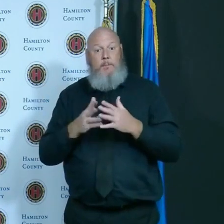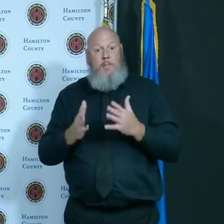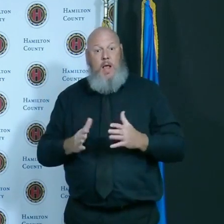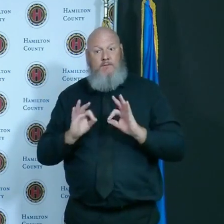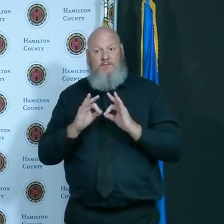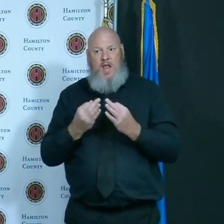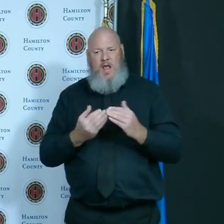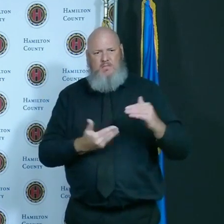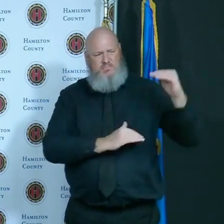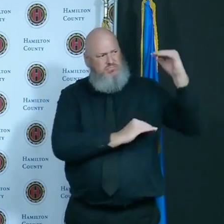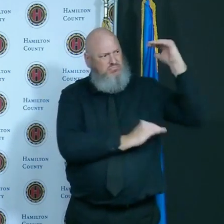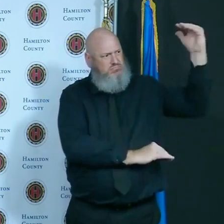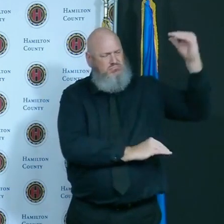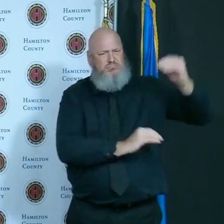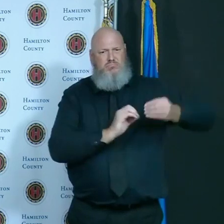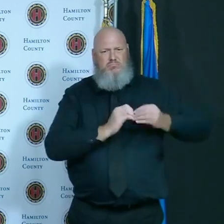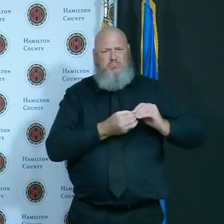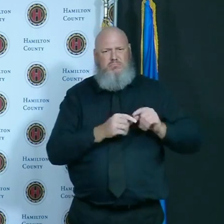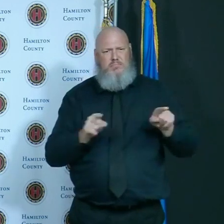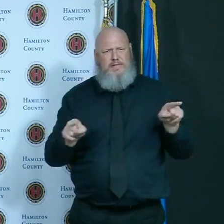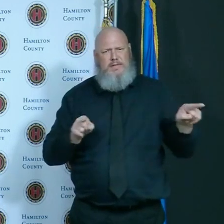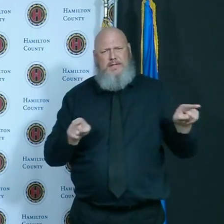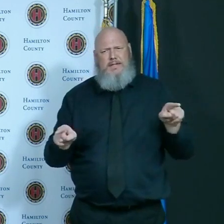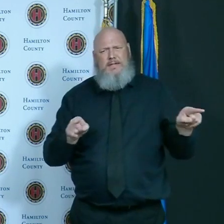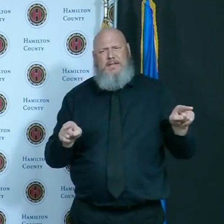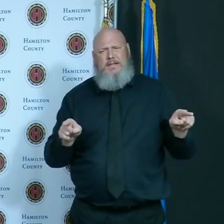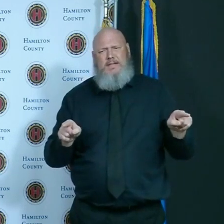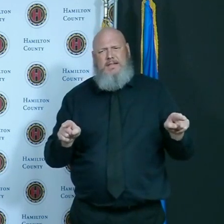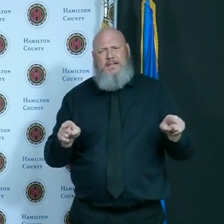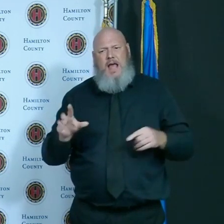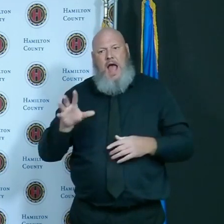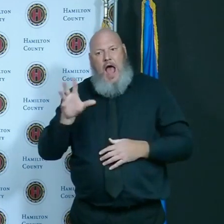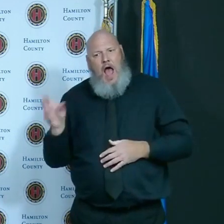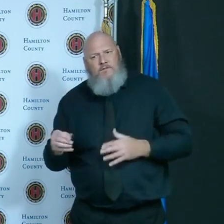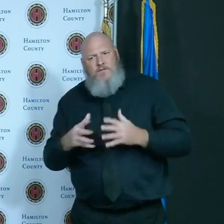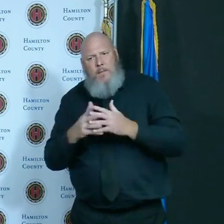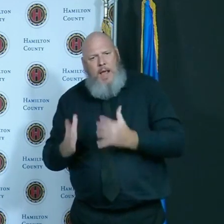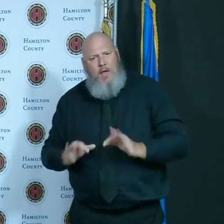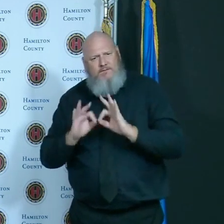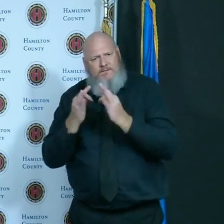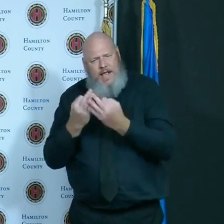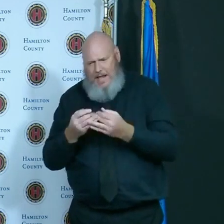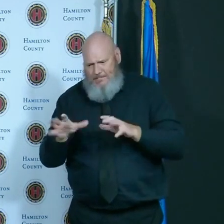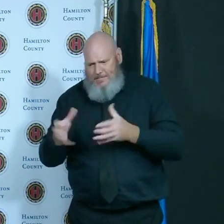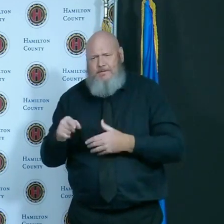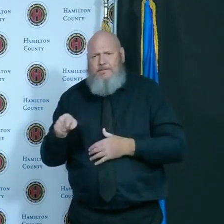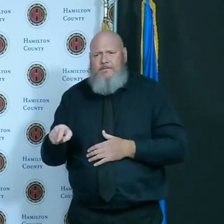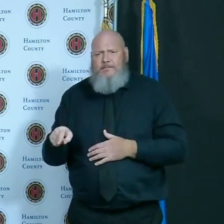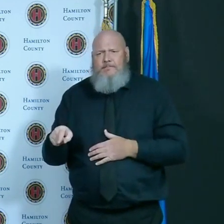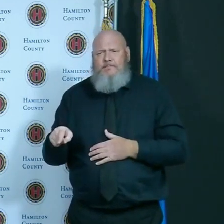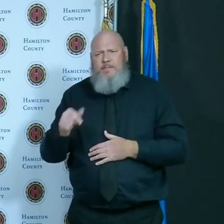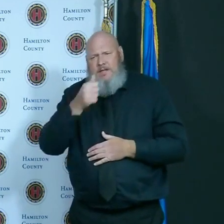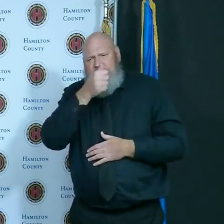also suffered more than white families. The average black household earned